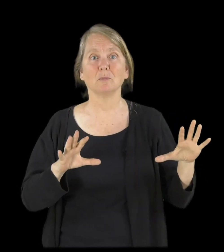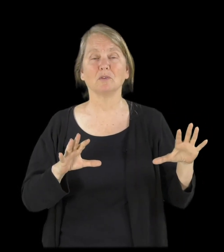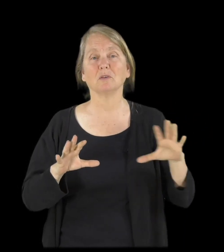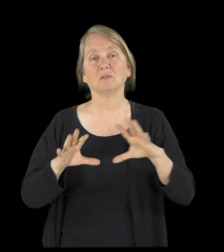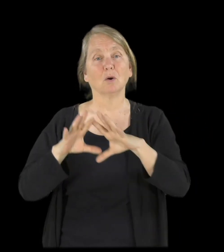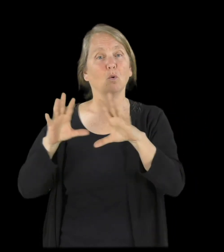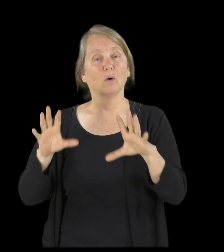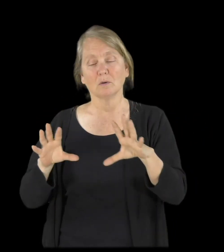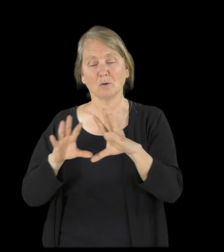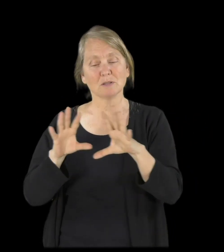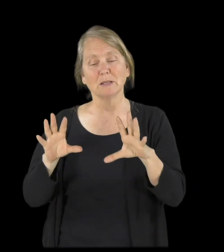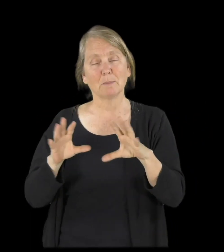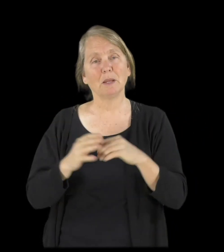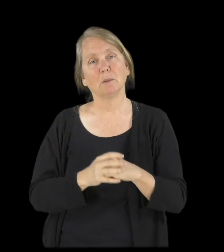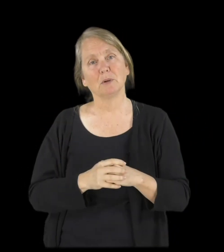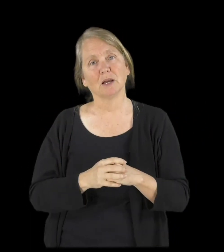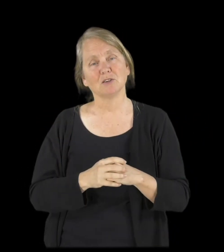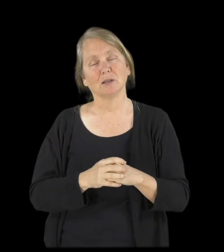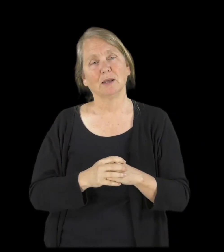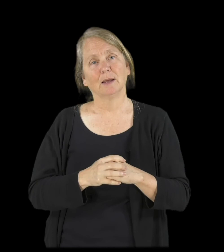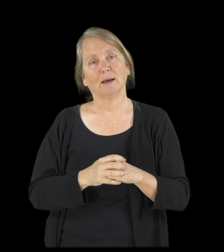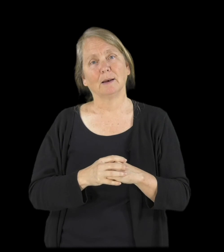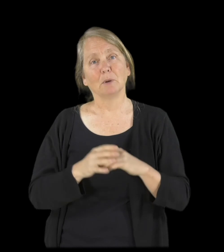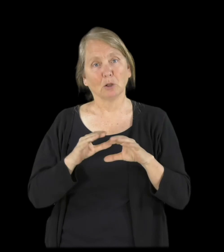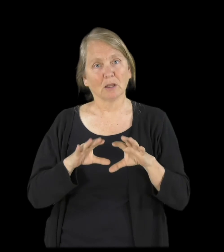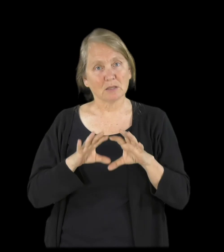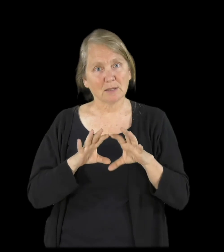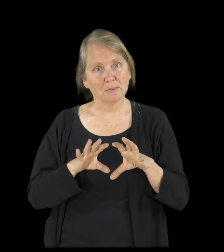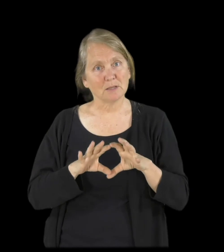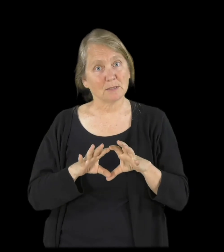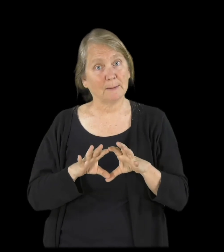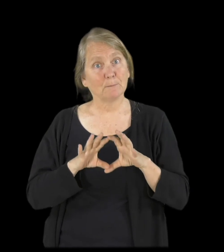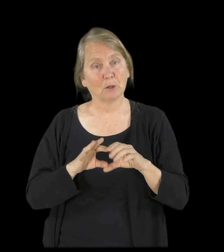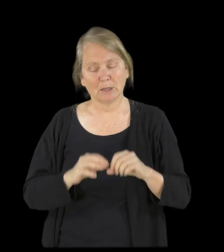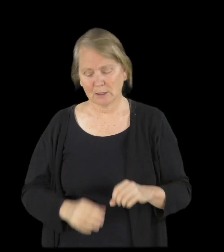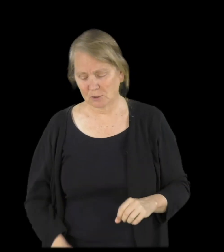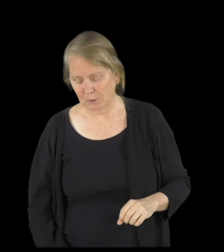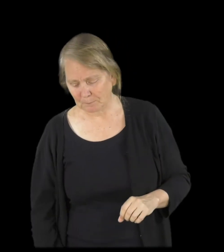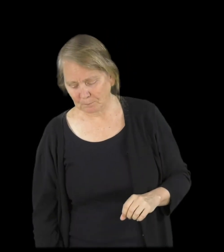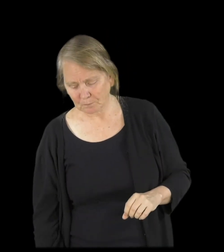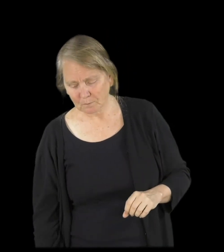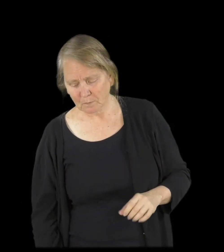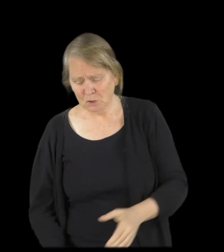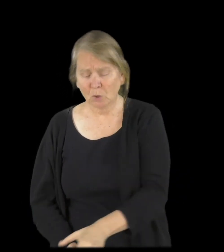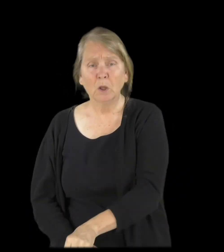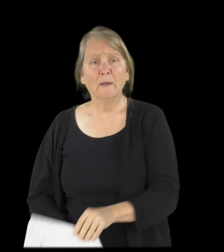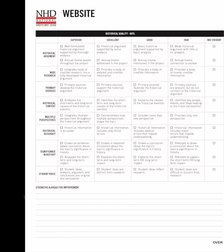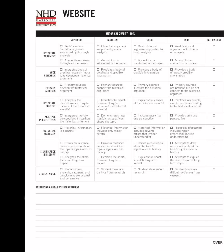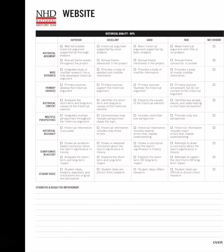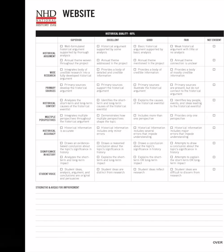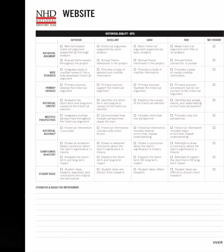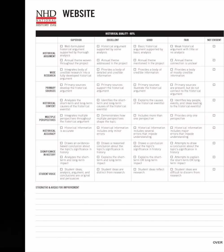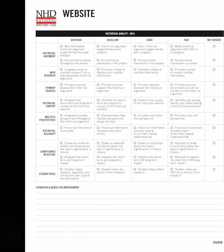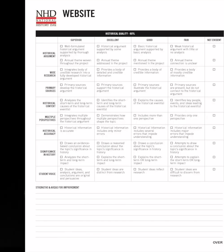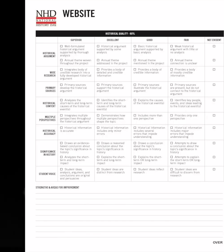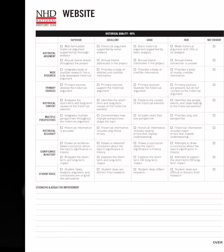performances or slick media production, but look at the substance, look at the history. So these are your criteria. You'll